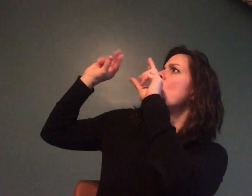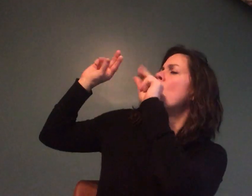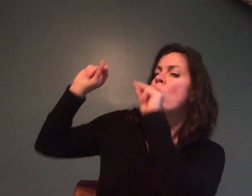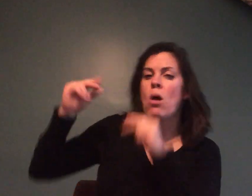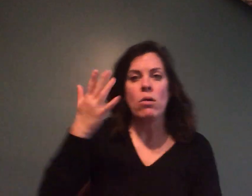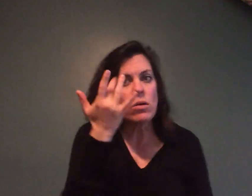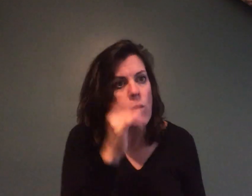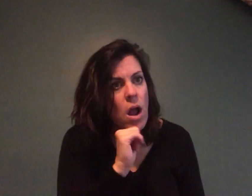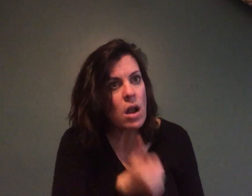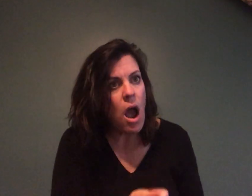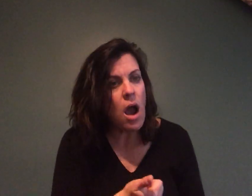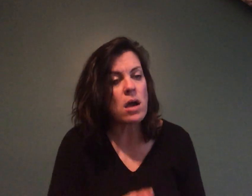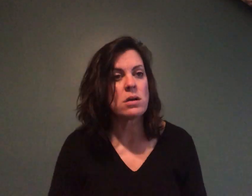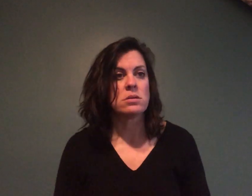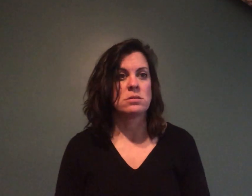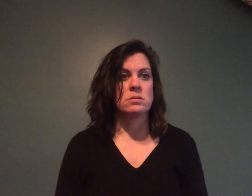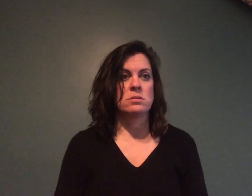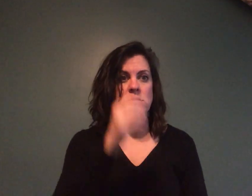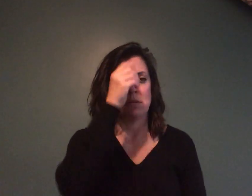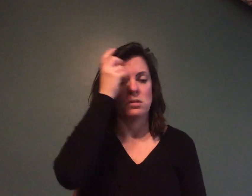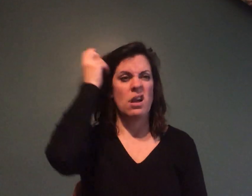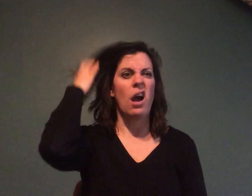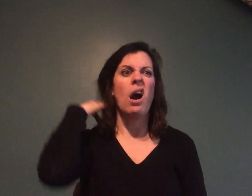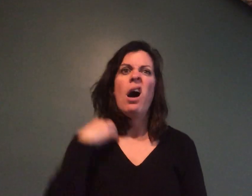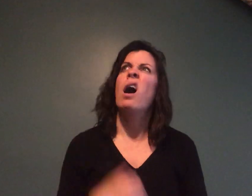Because it gotta be a female and male.